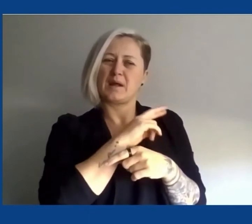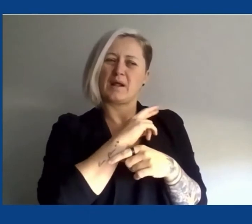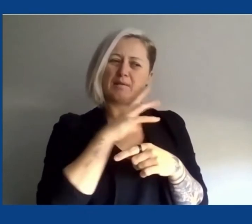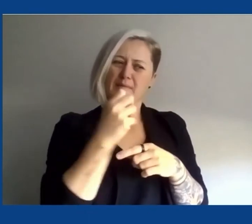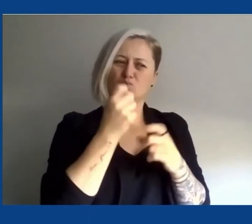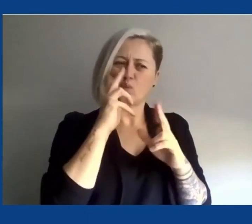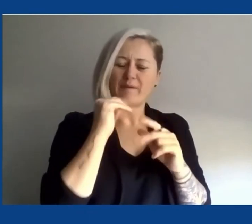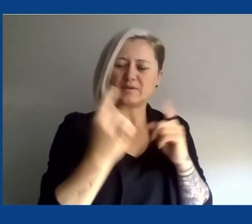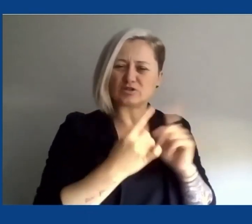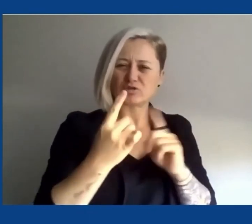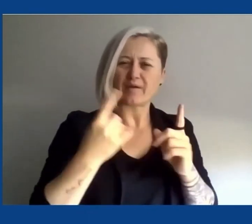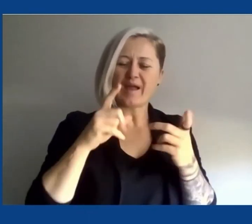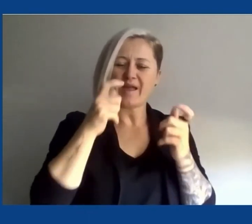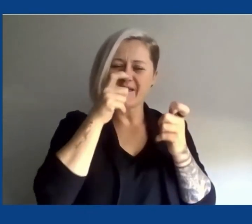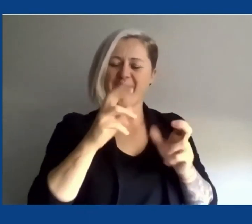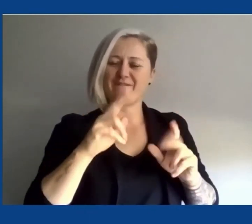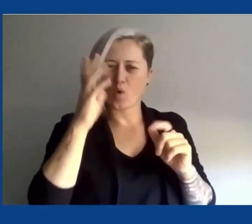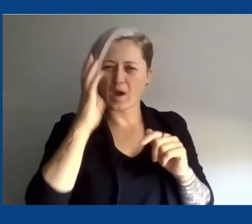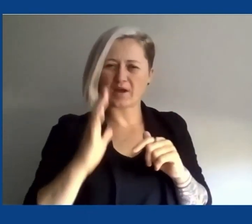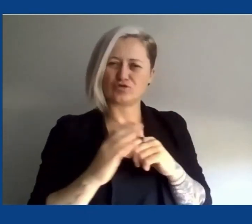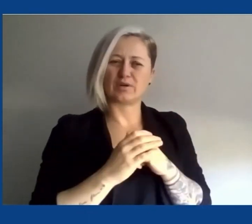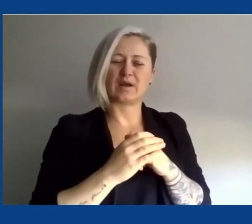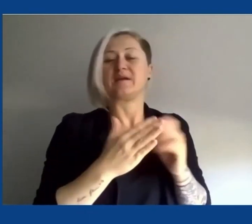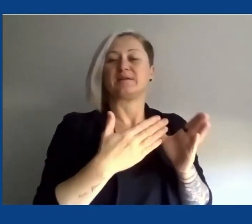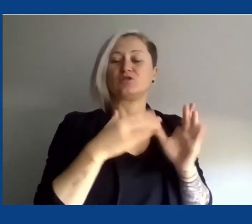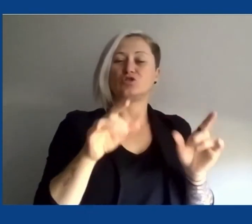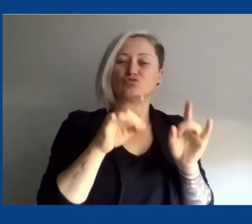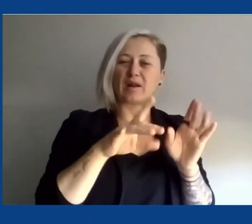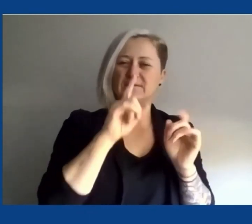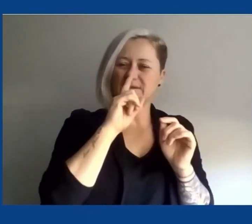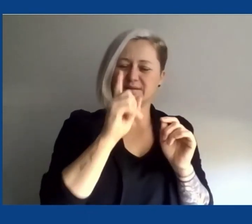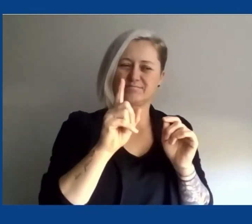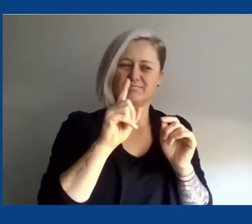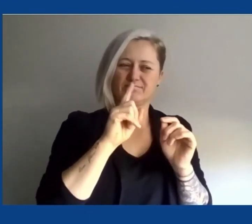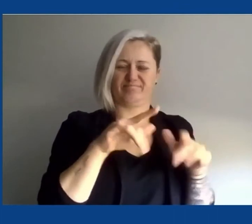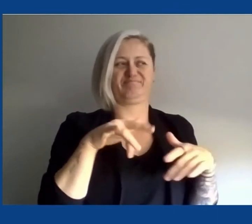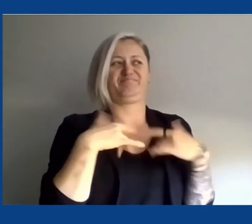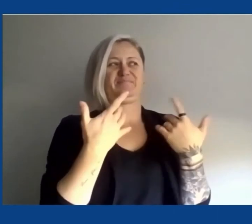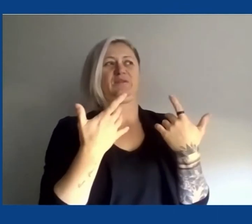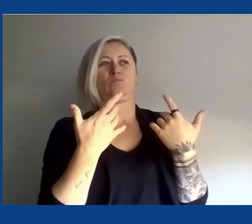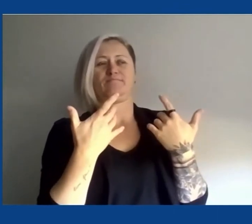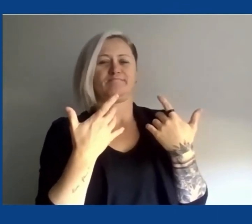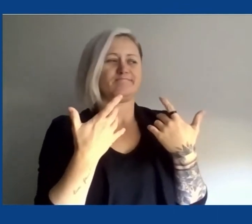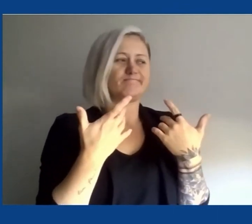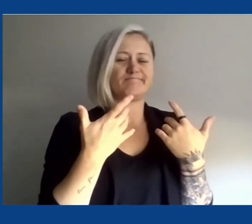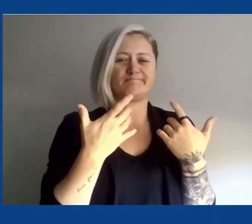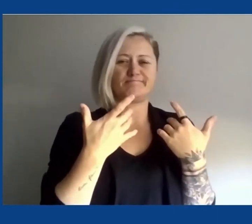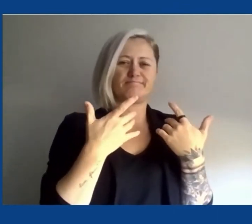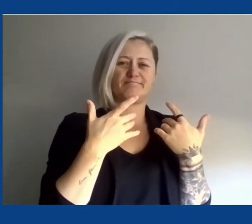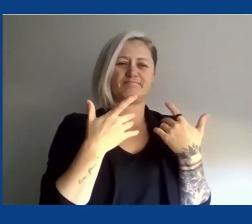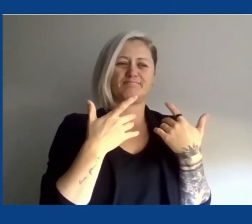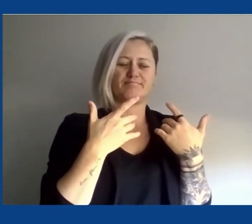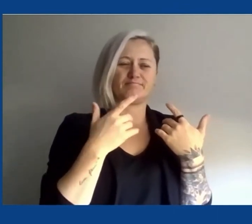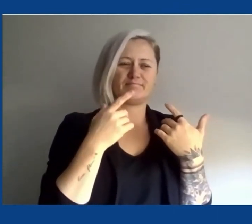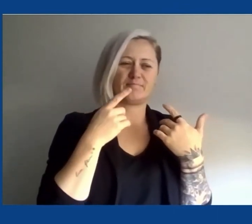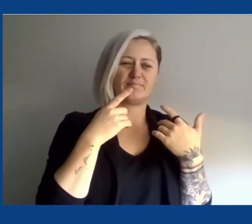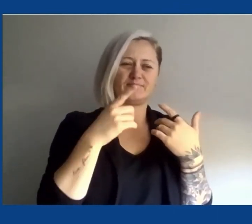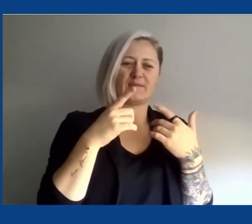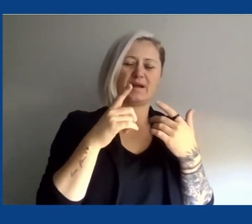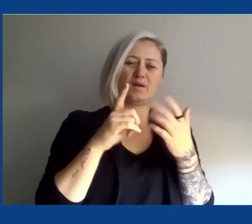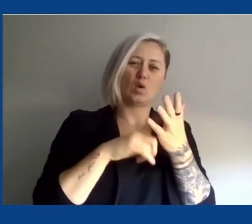care for country. Indigenous Australians cannot help but feel, the irony of statements made by the rule of law and one law